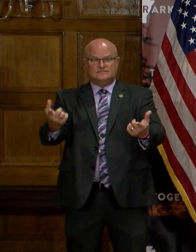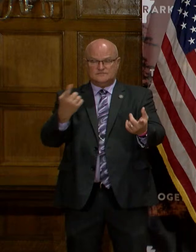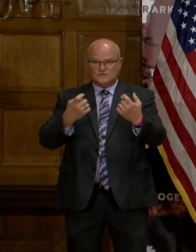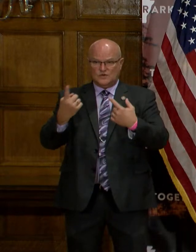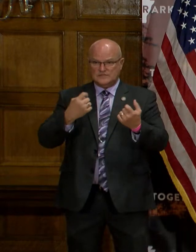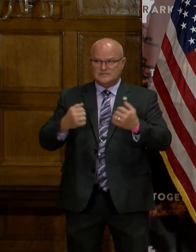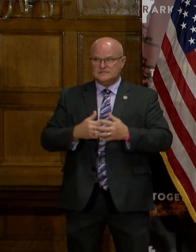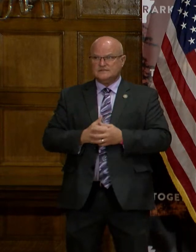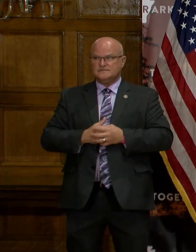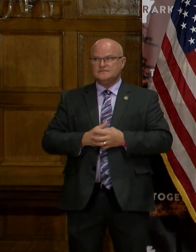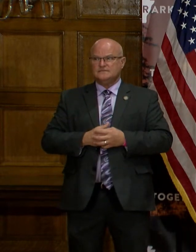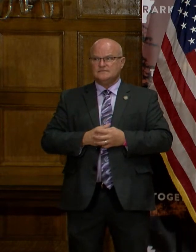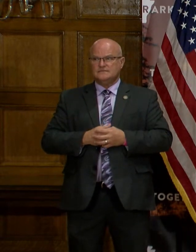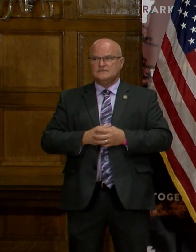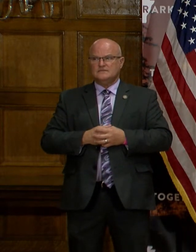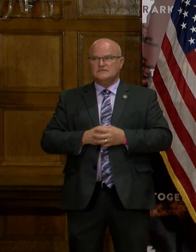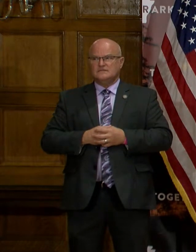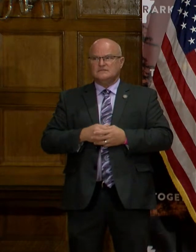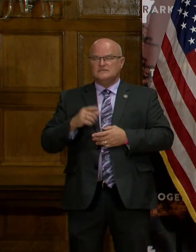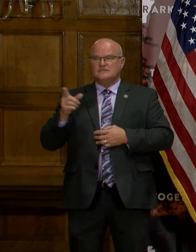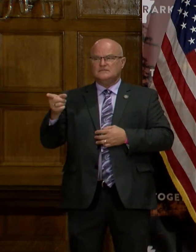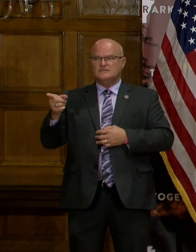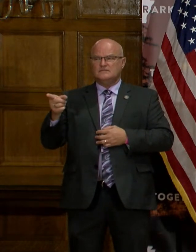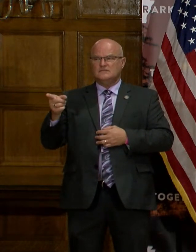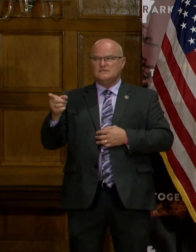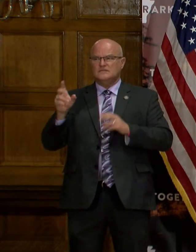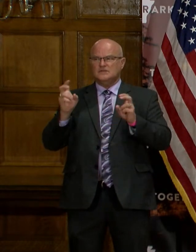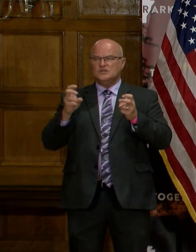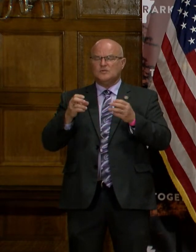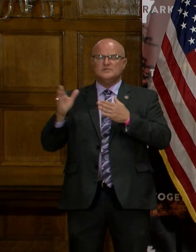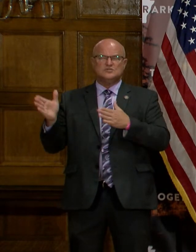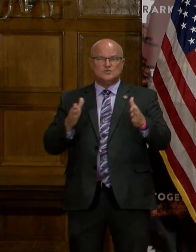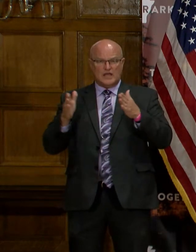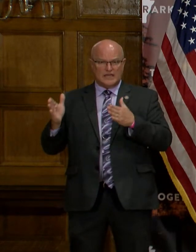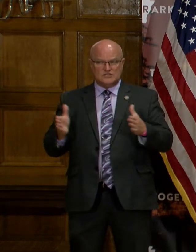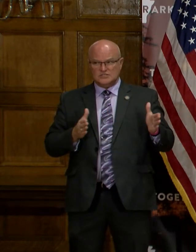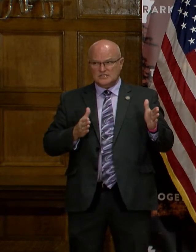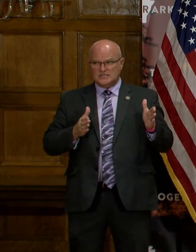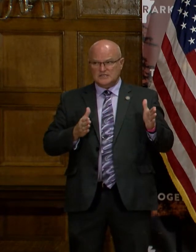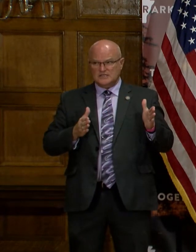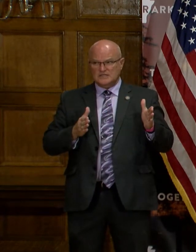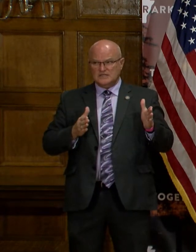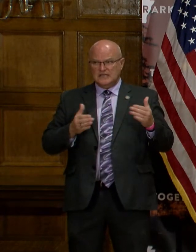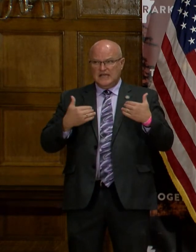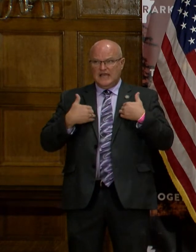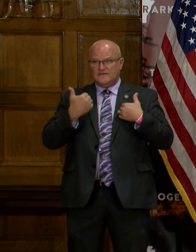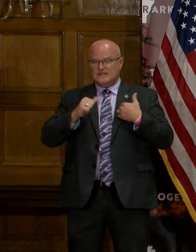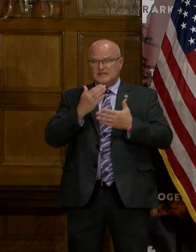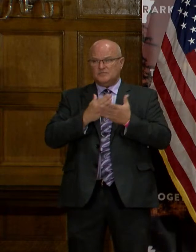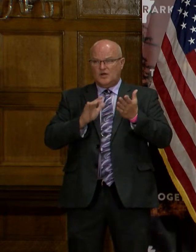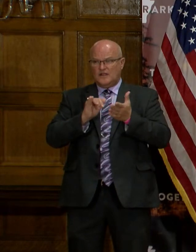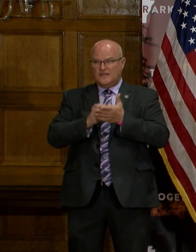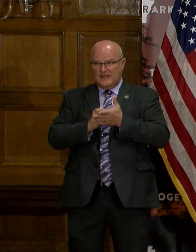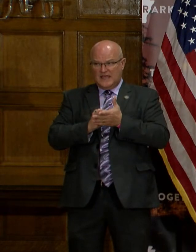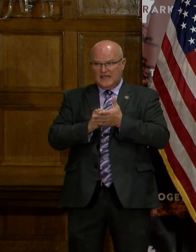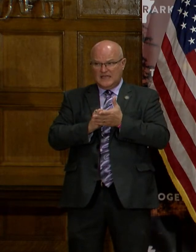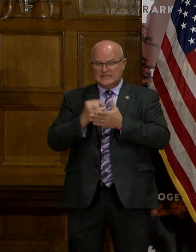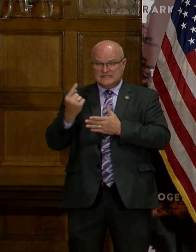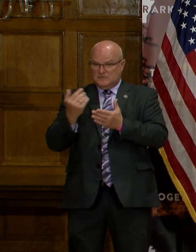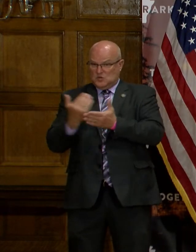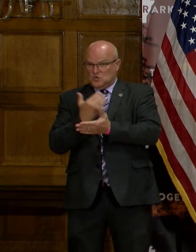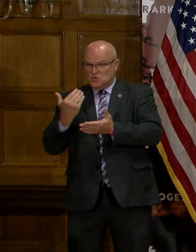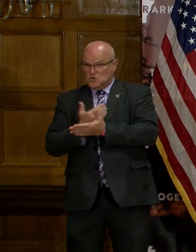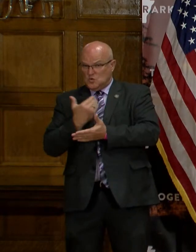it open for questions. In terms of the strategy, is there any part of that that is something